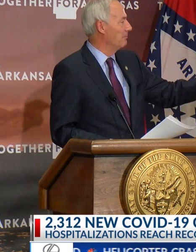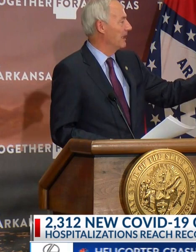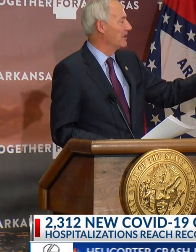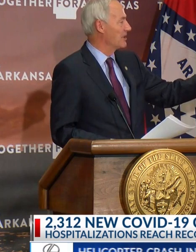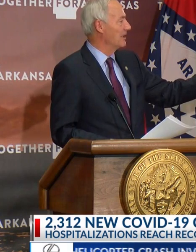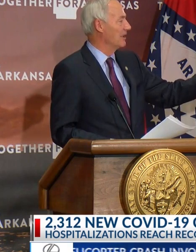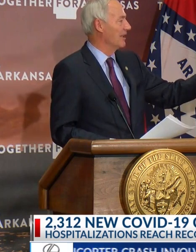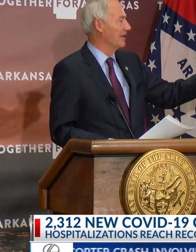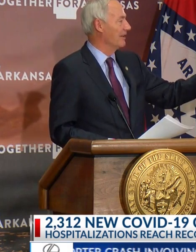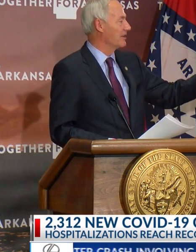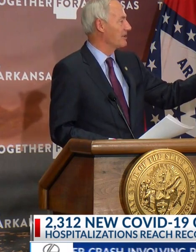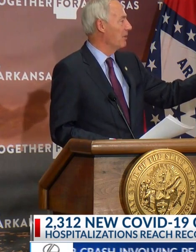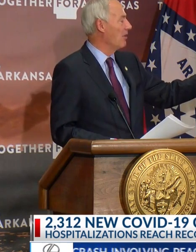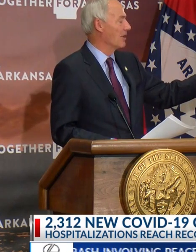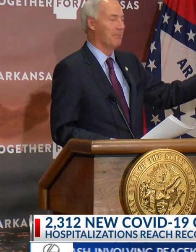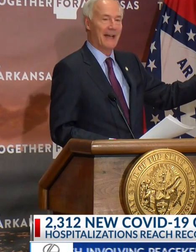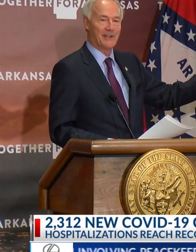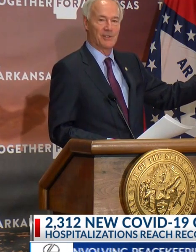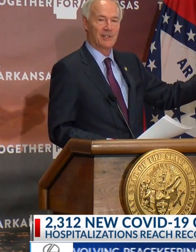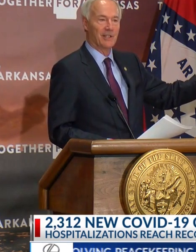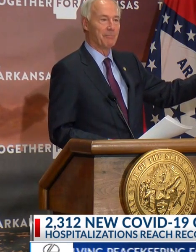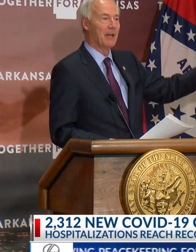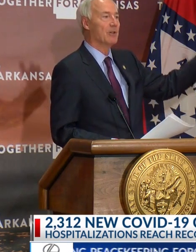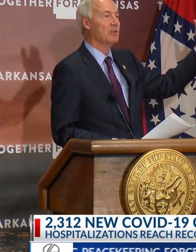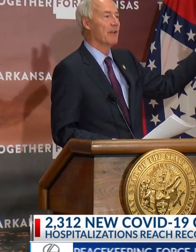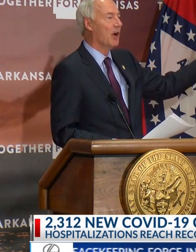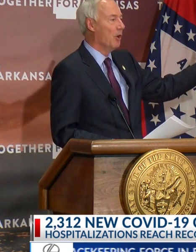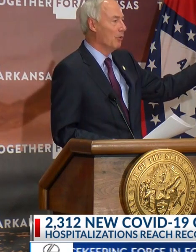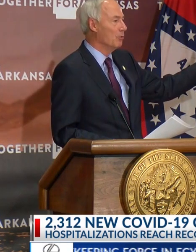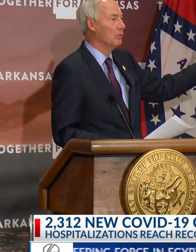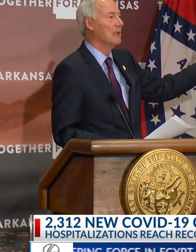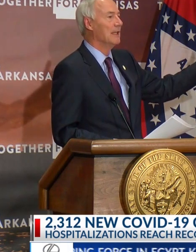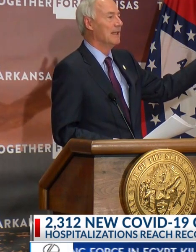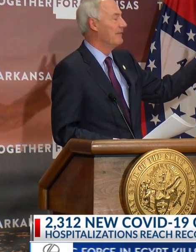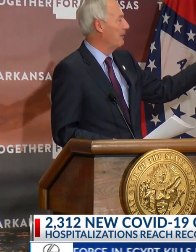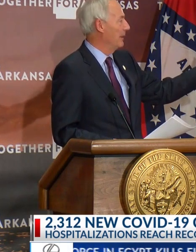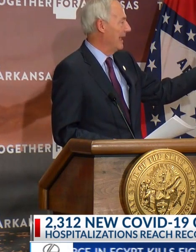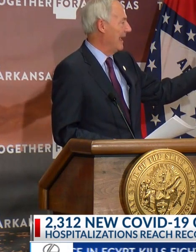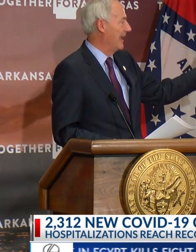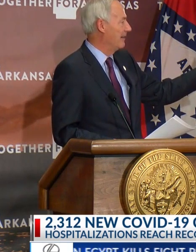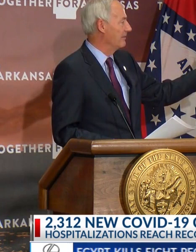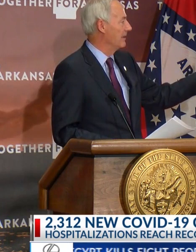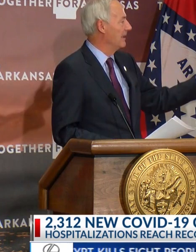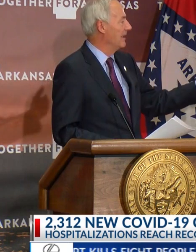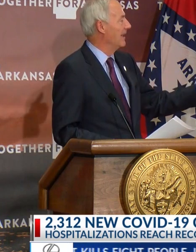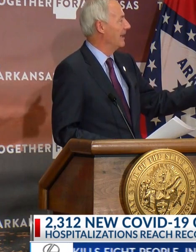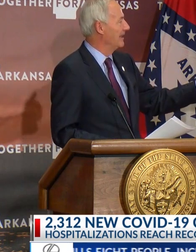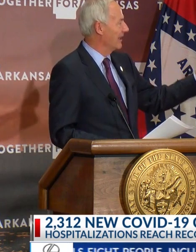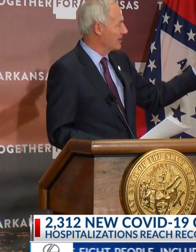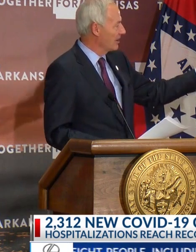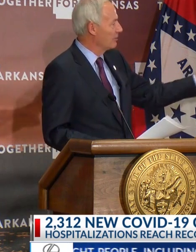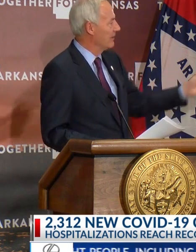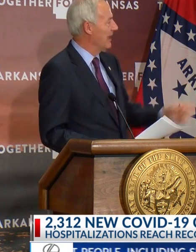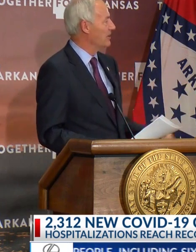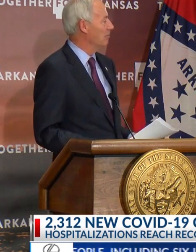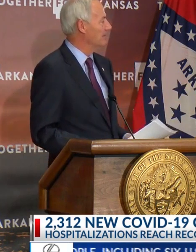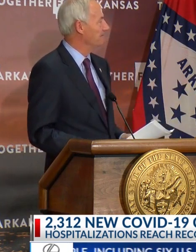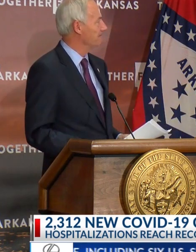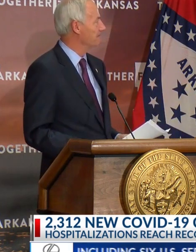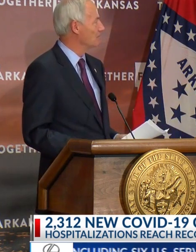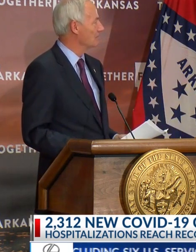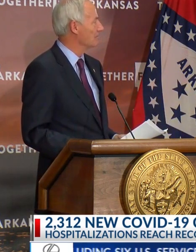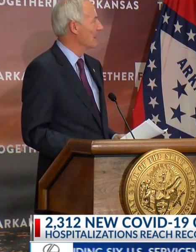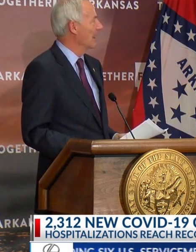ventilators, but it's still a small capacity compared to the whole that we have. Now let's go to the next